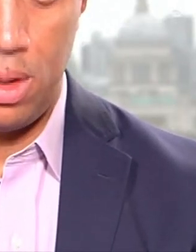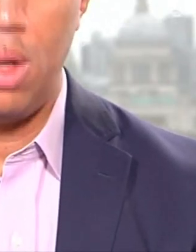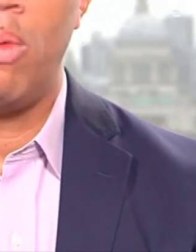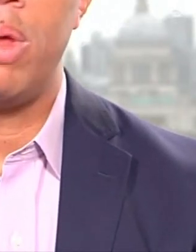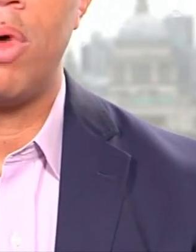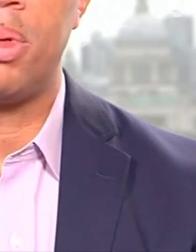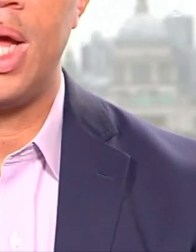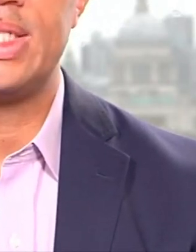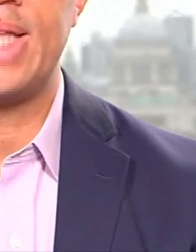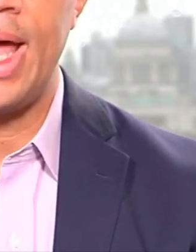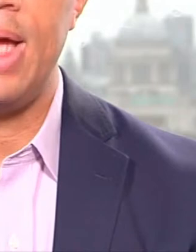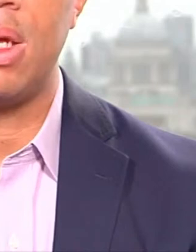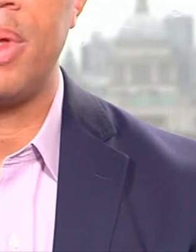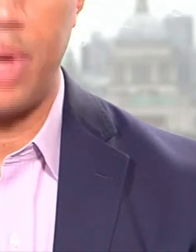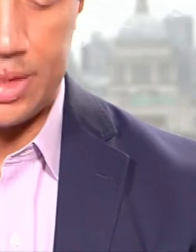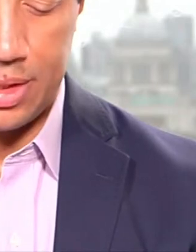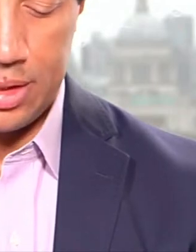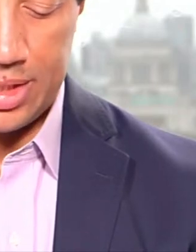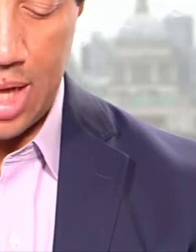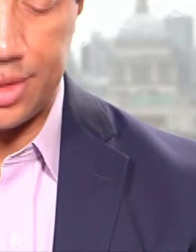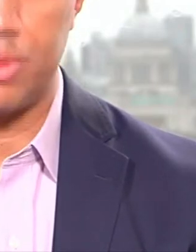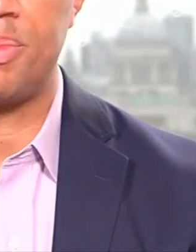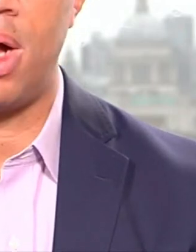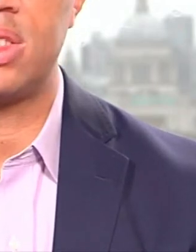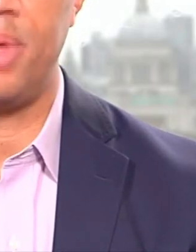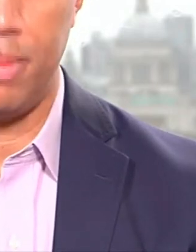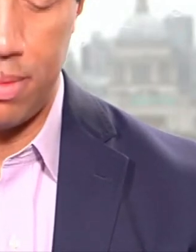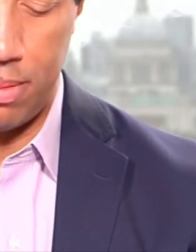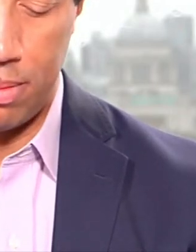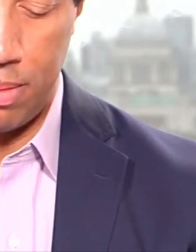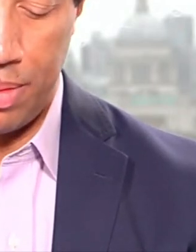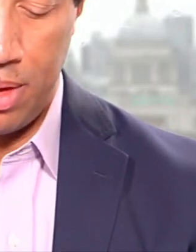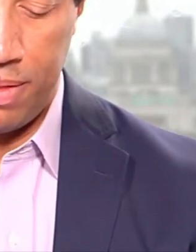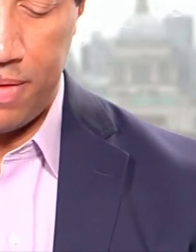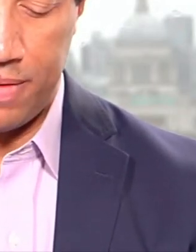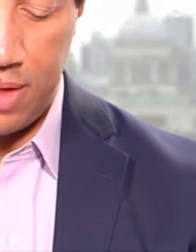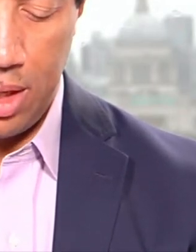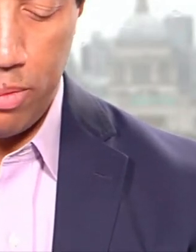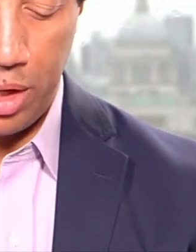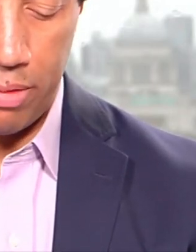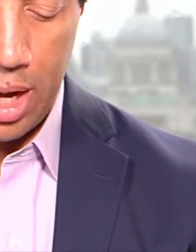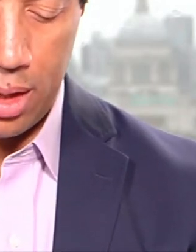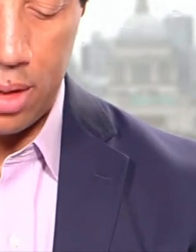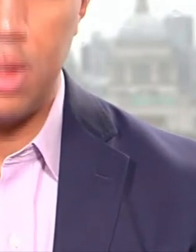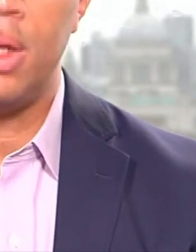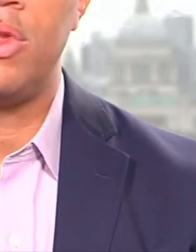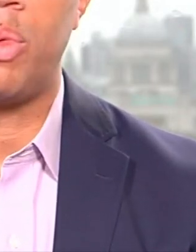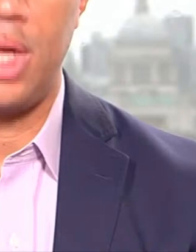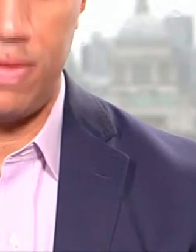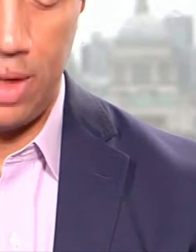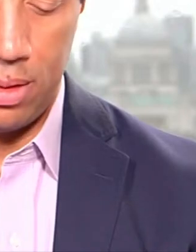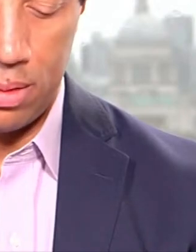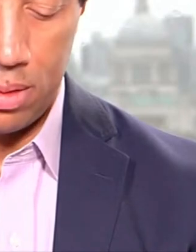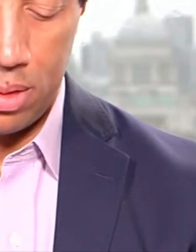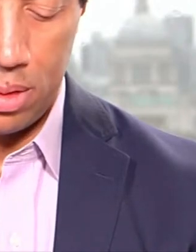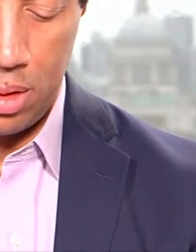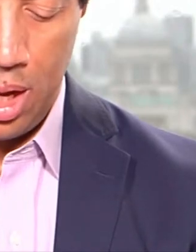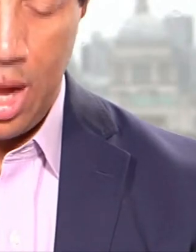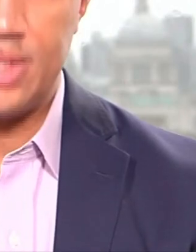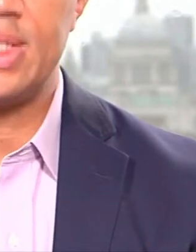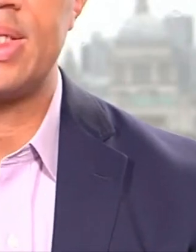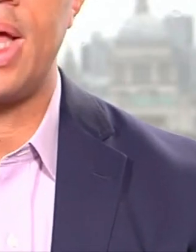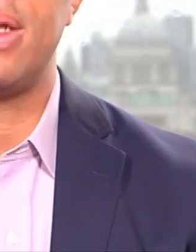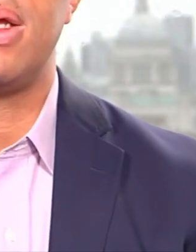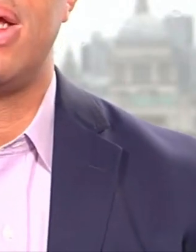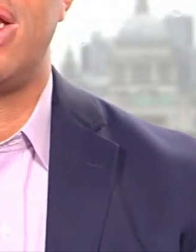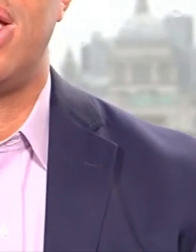first, we mobilized the AWS Defense First Space team. This is a team we created in 2016.